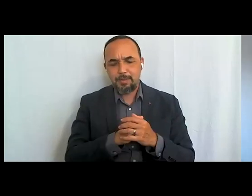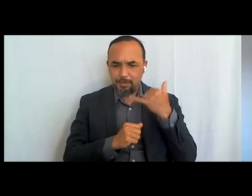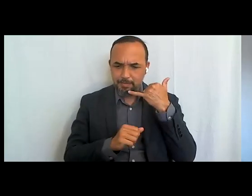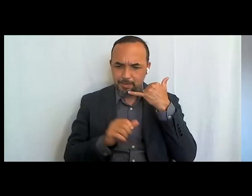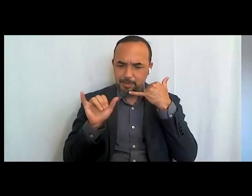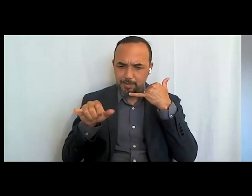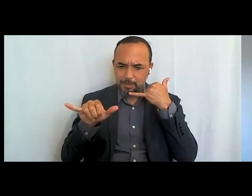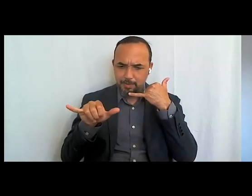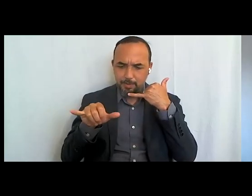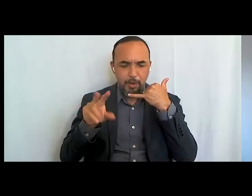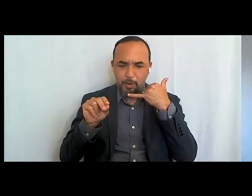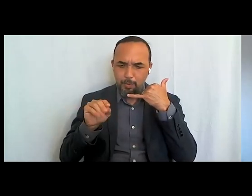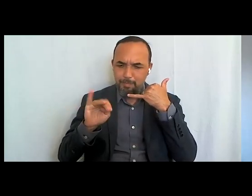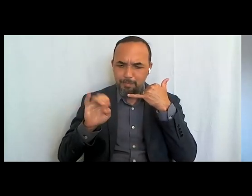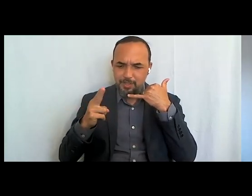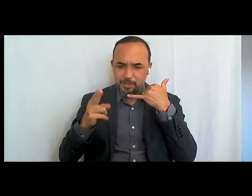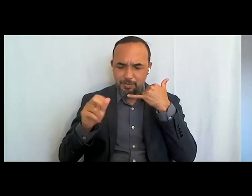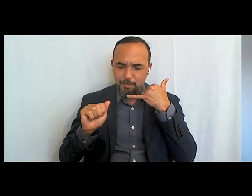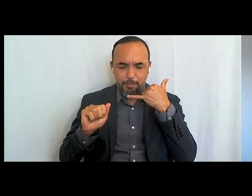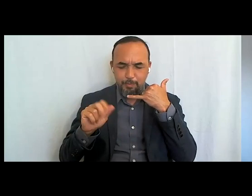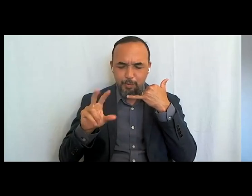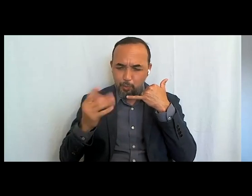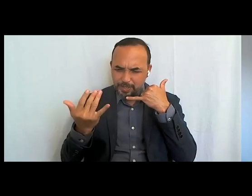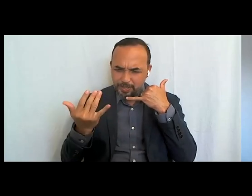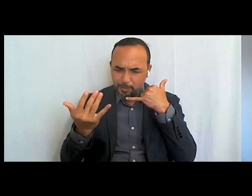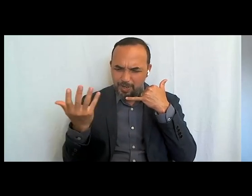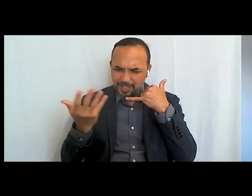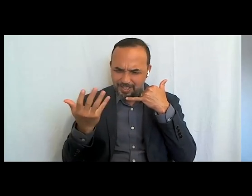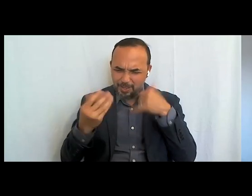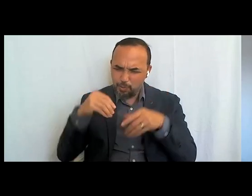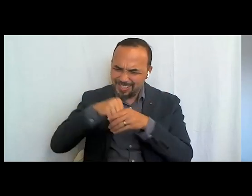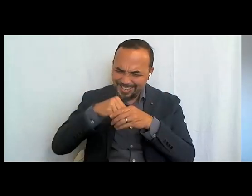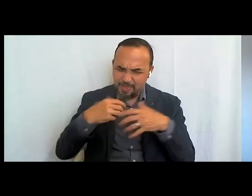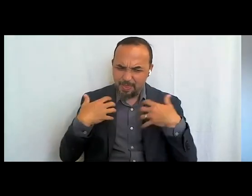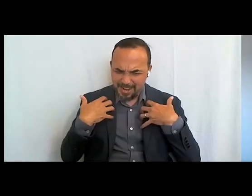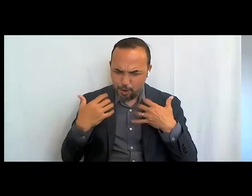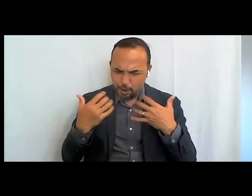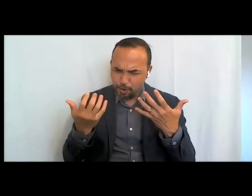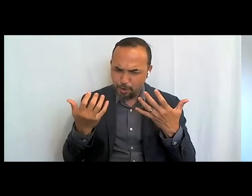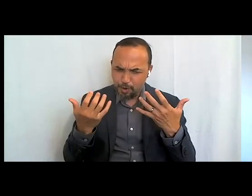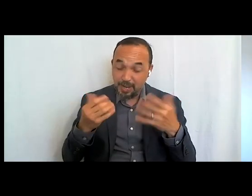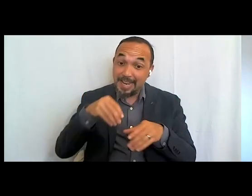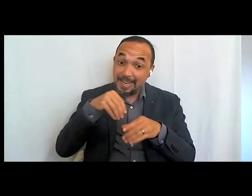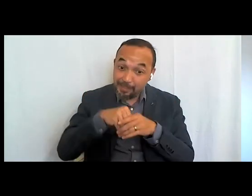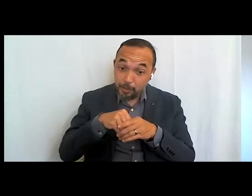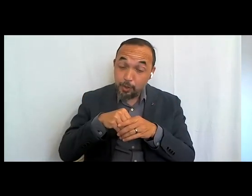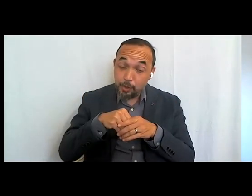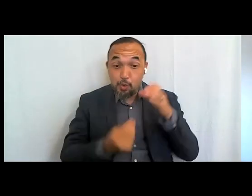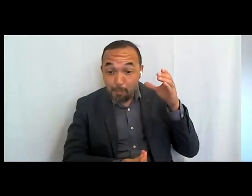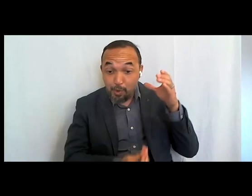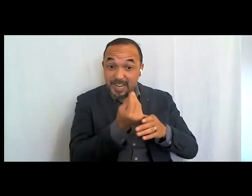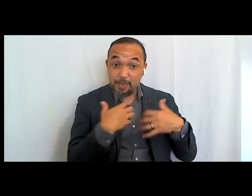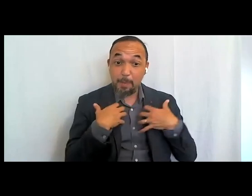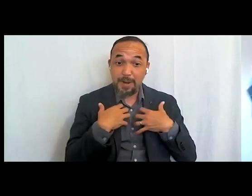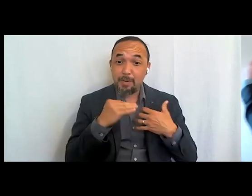No, me. Wait, you. It was in the bear. In the, you stuffed it in the bear, Misha. We